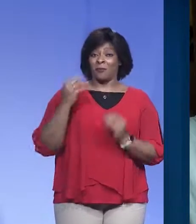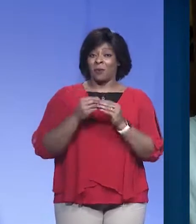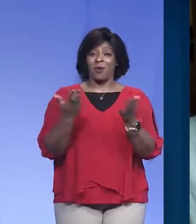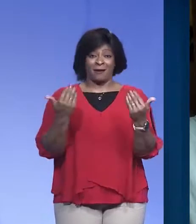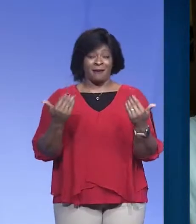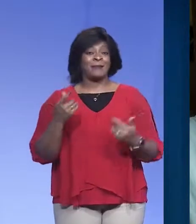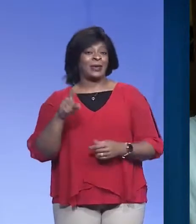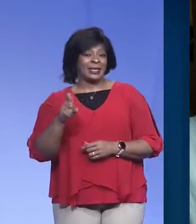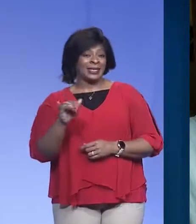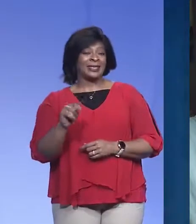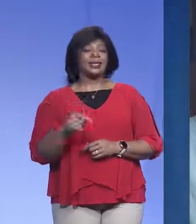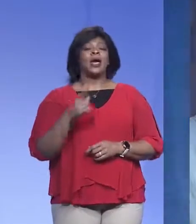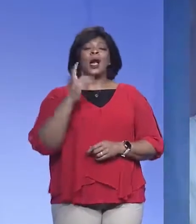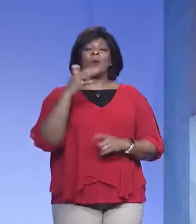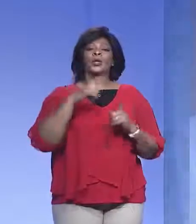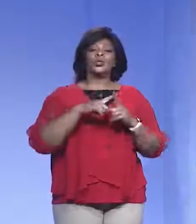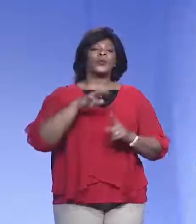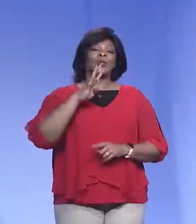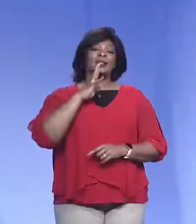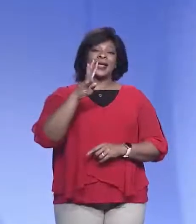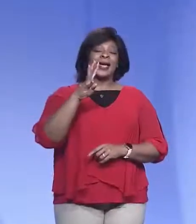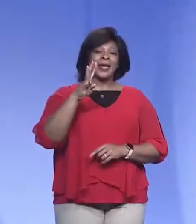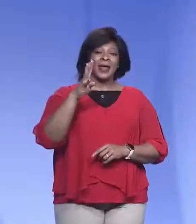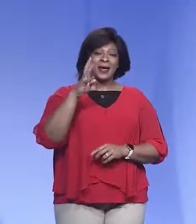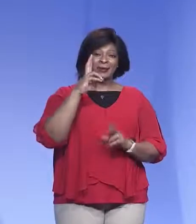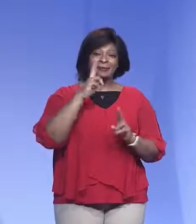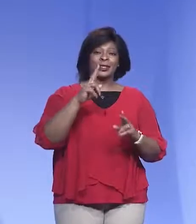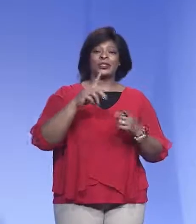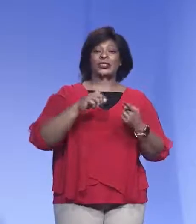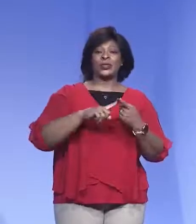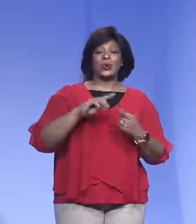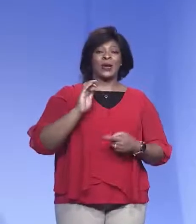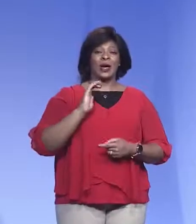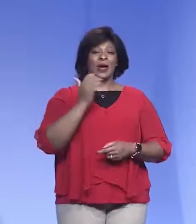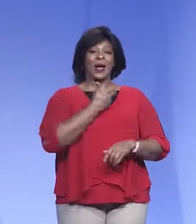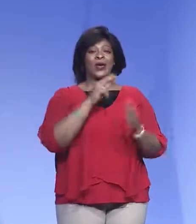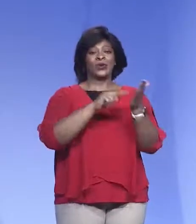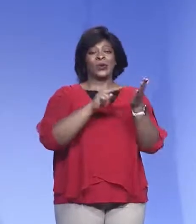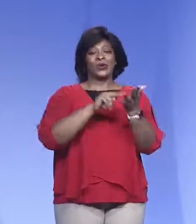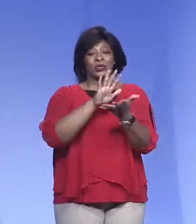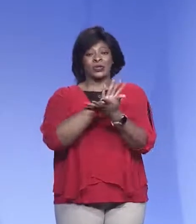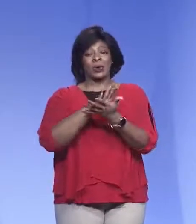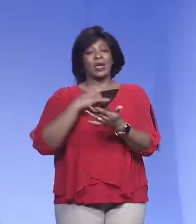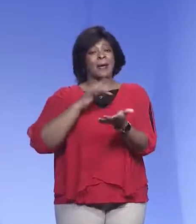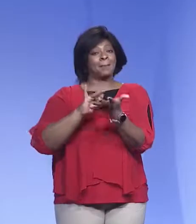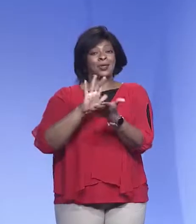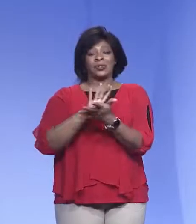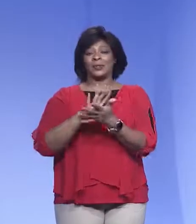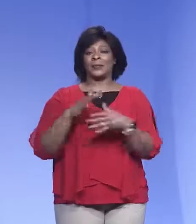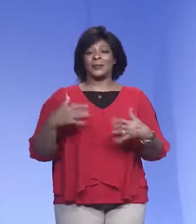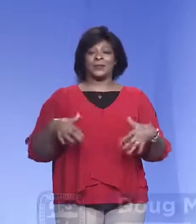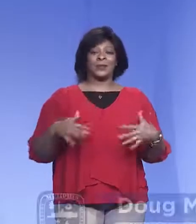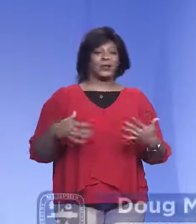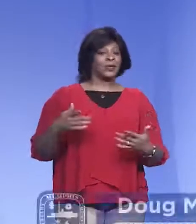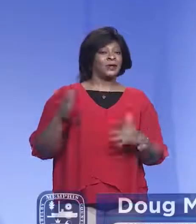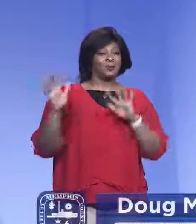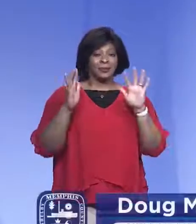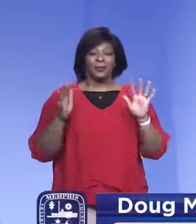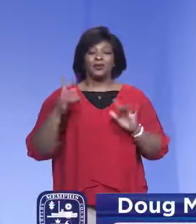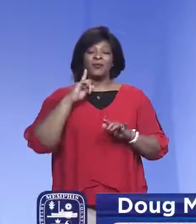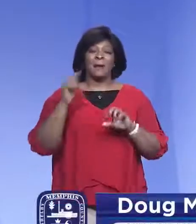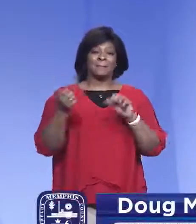I also want to give a shout out to our nursing schools and our medical schools here. We have the